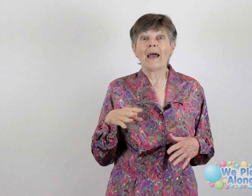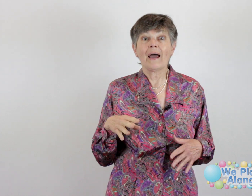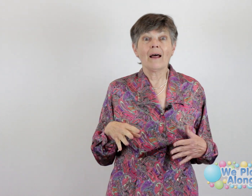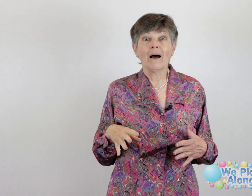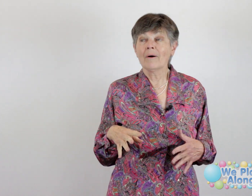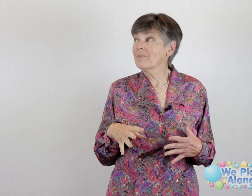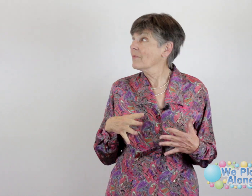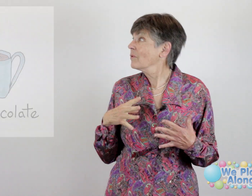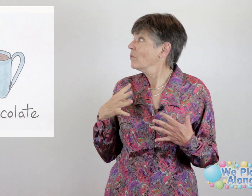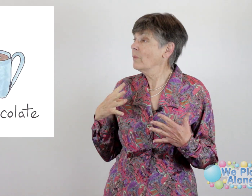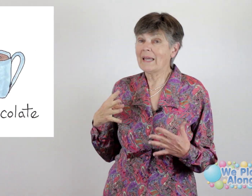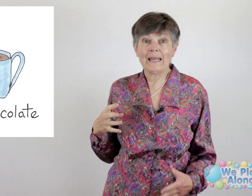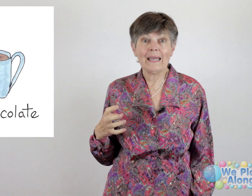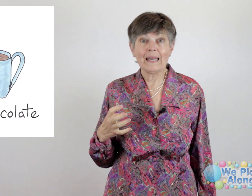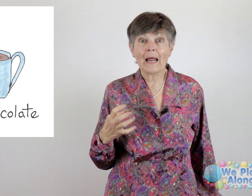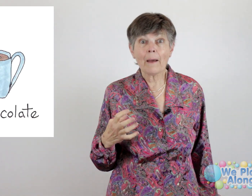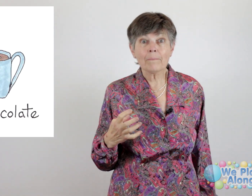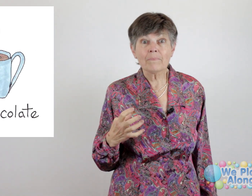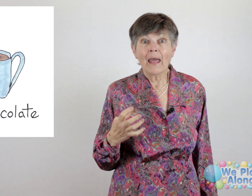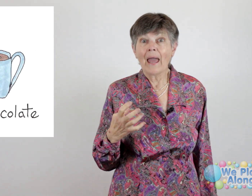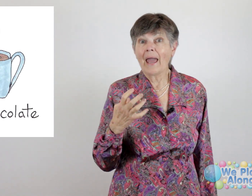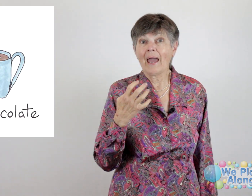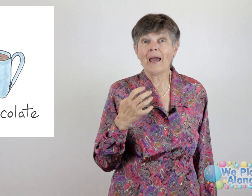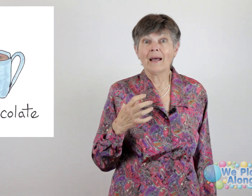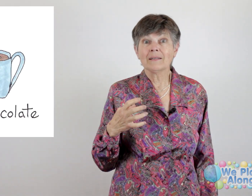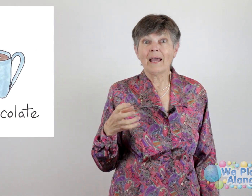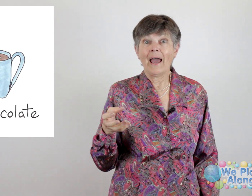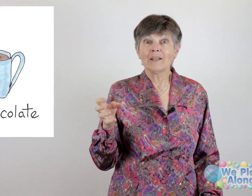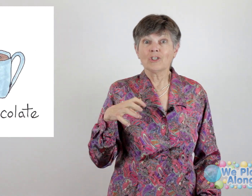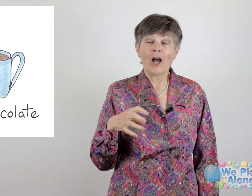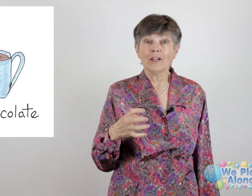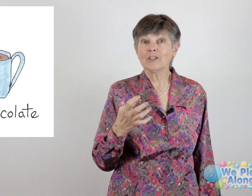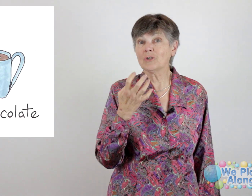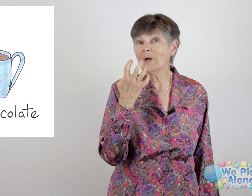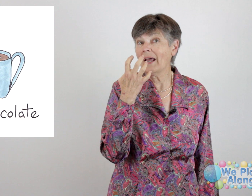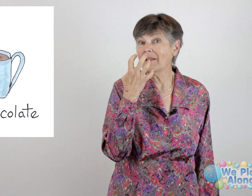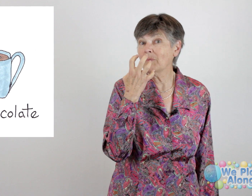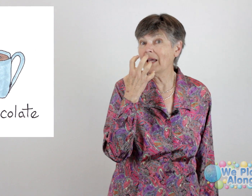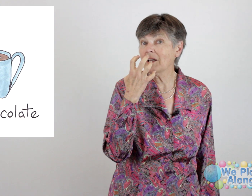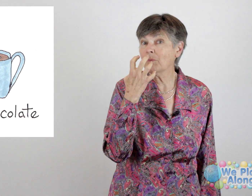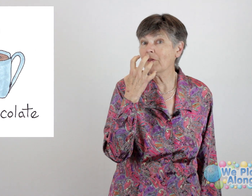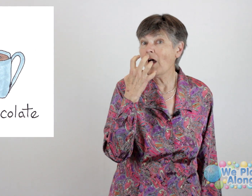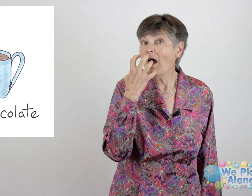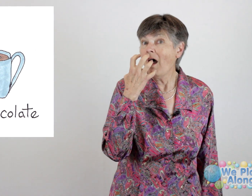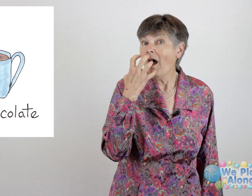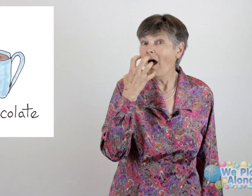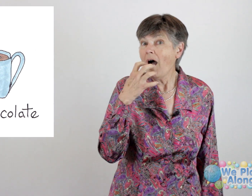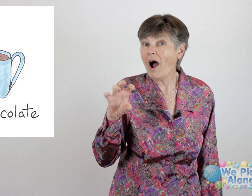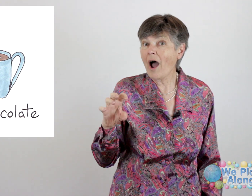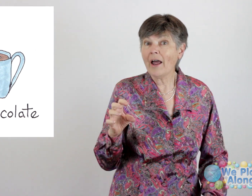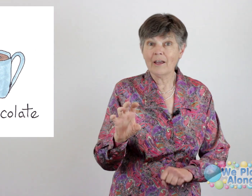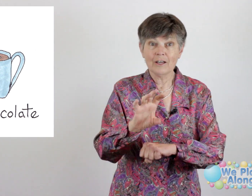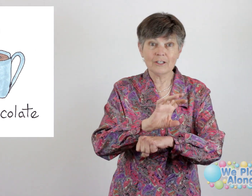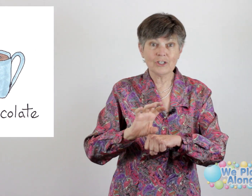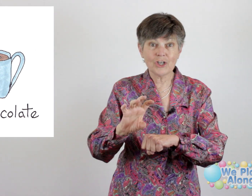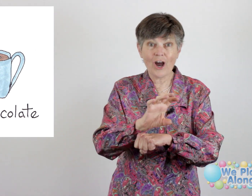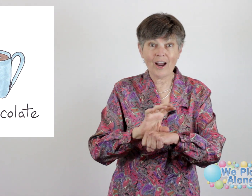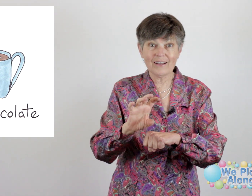that, we can heat it up and add chocolate to it, and we end up with hot